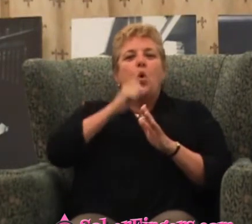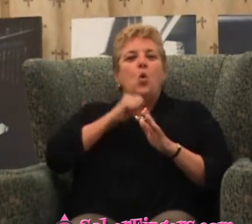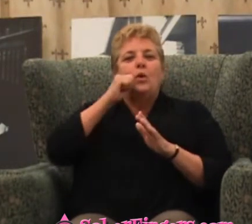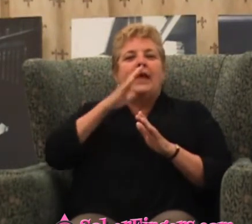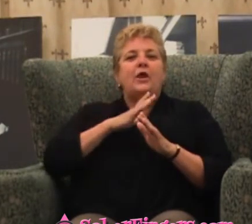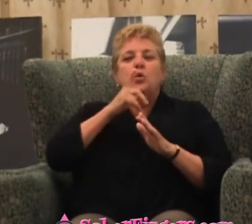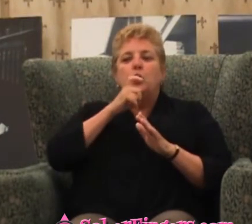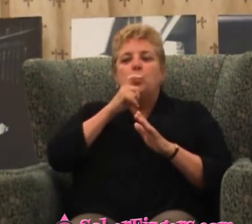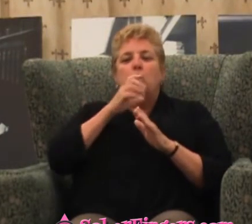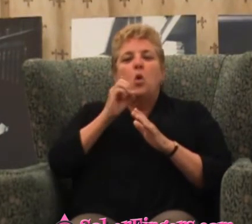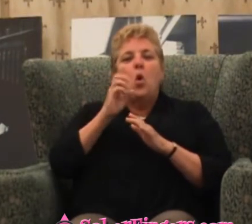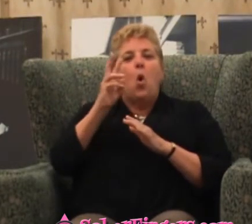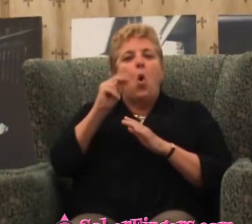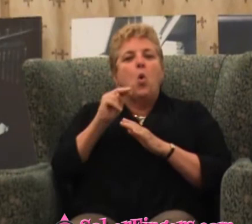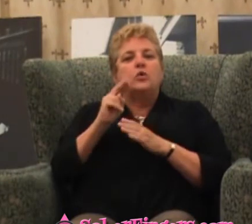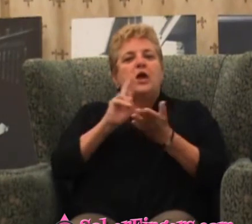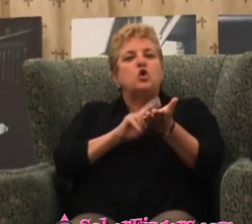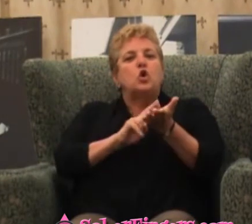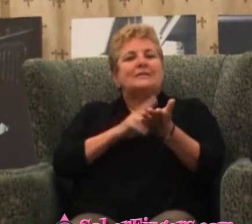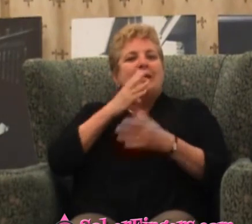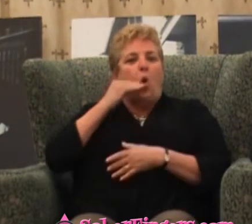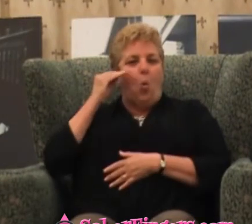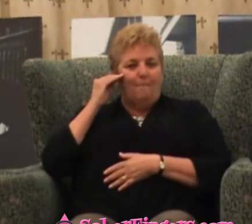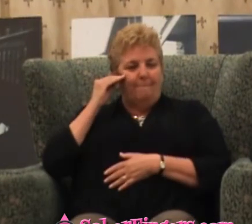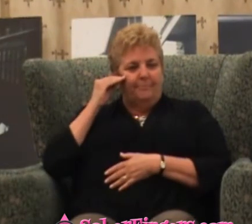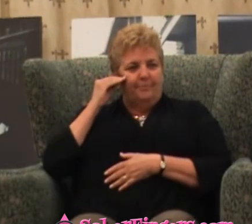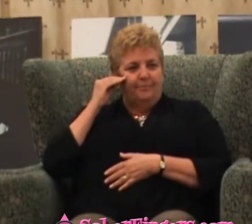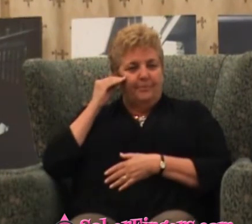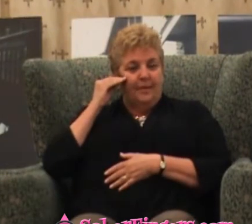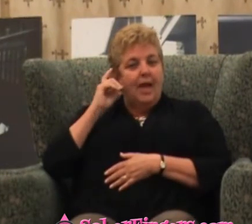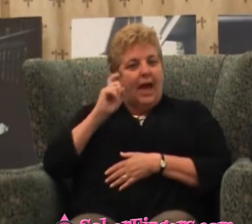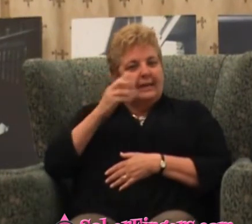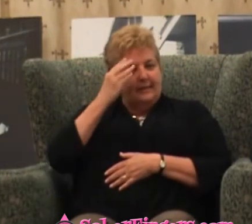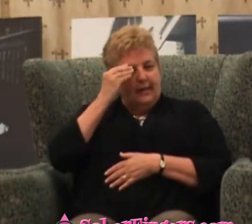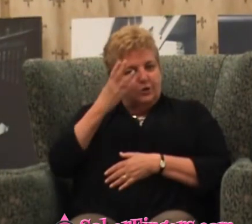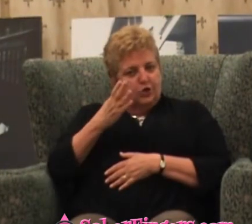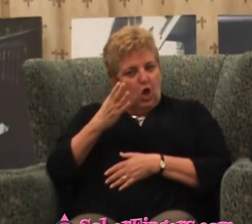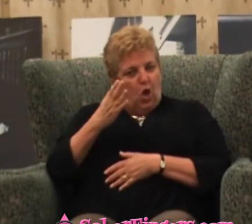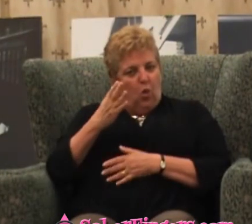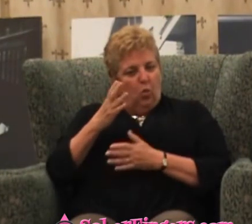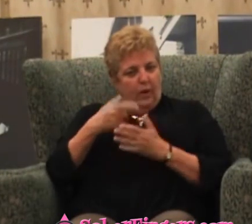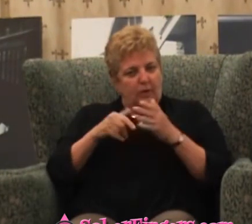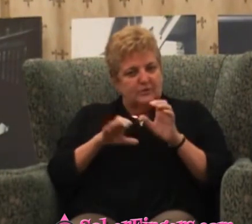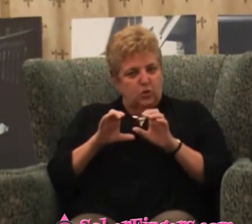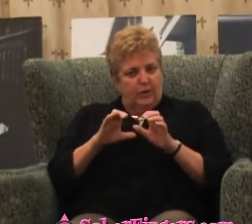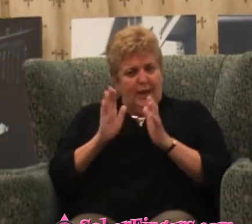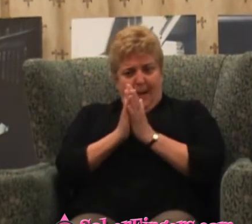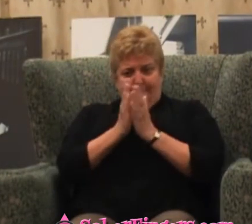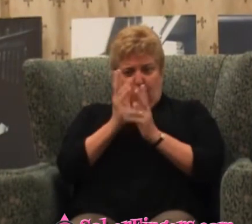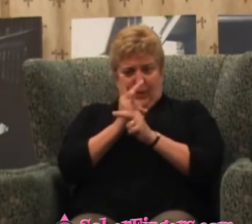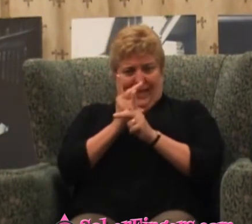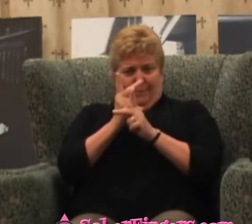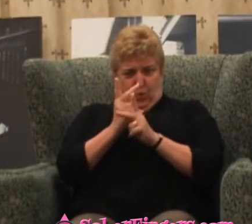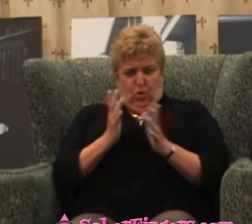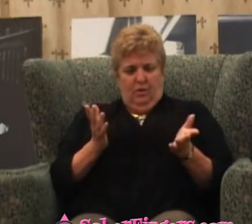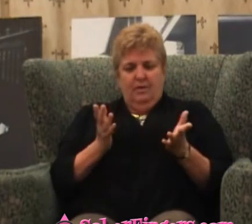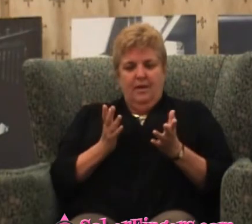home. Now, I need to let you know exactly what I did, because that sounds fancy, right? A bookkeeper. I would catch the bus to this lady's